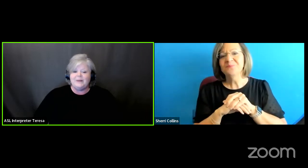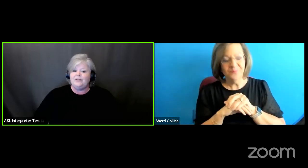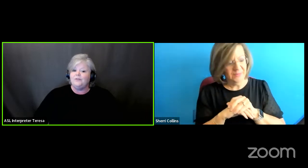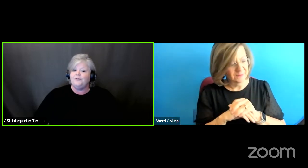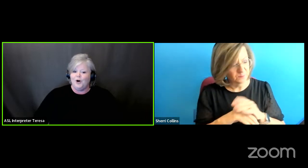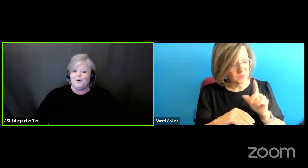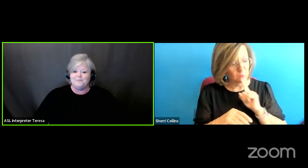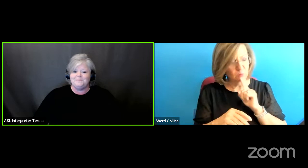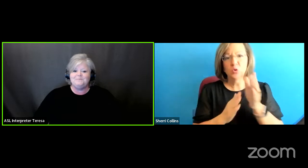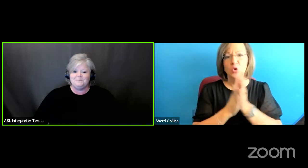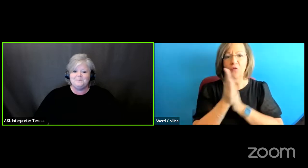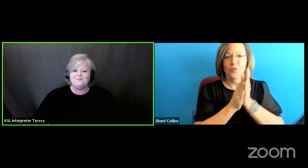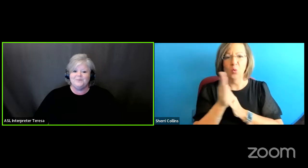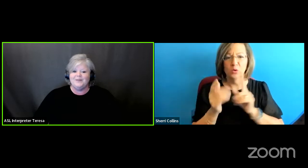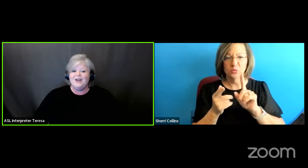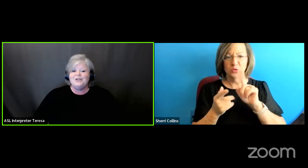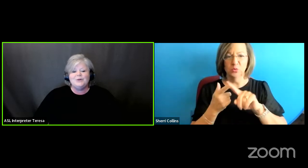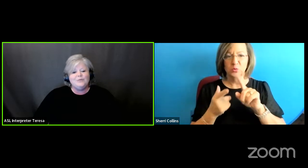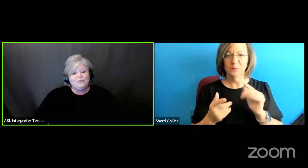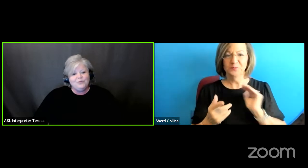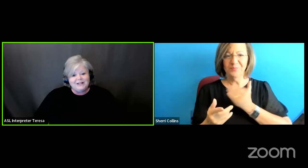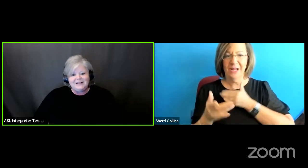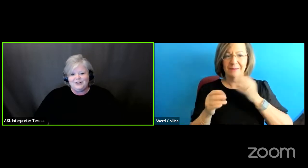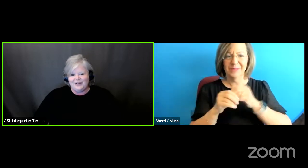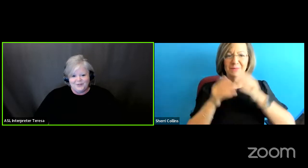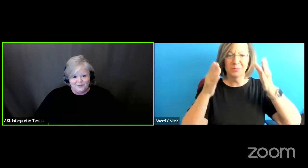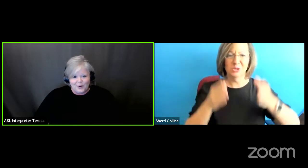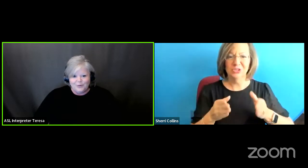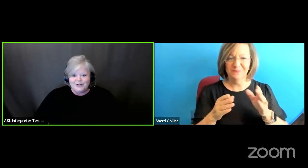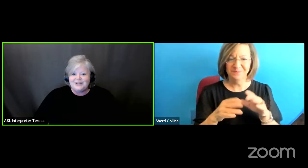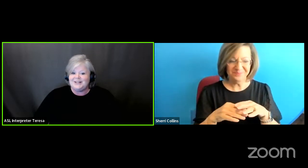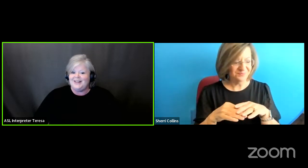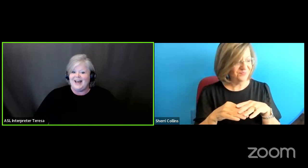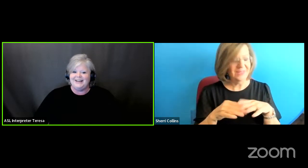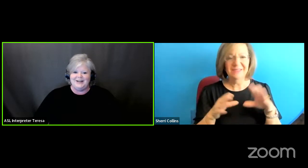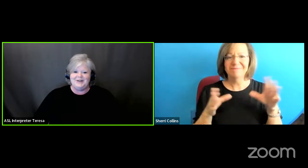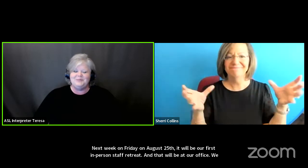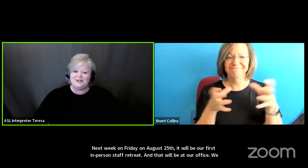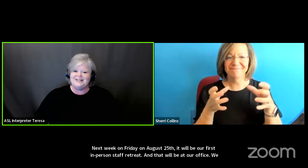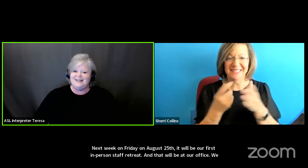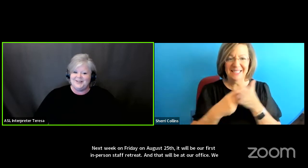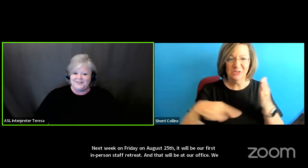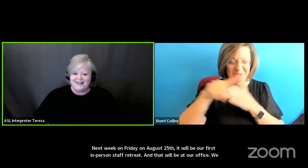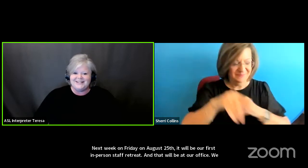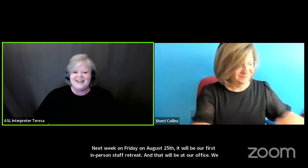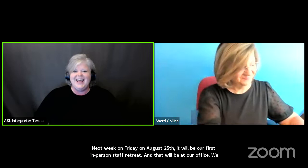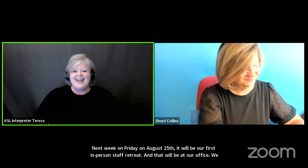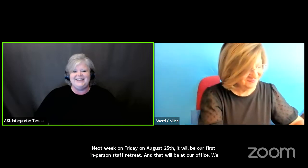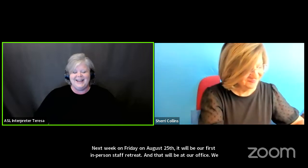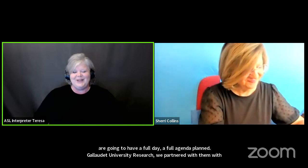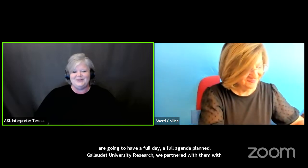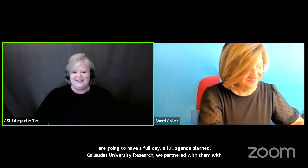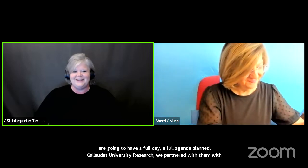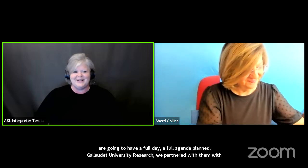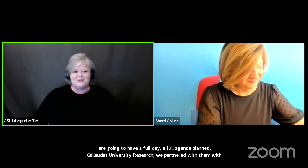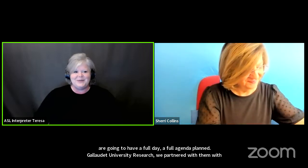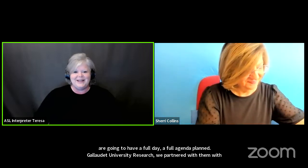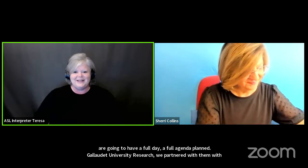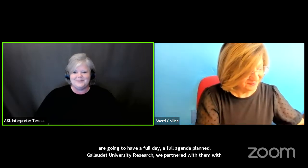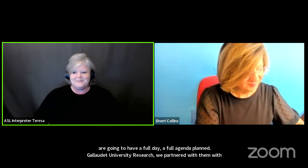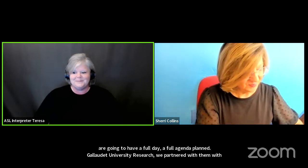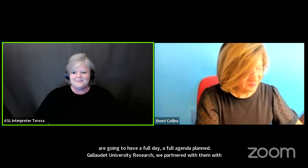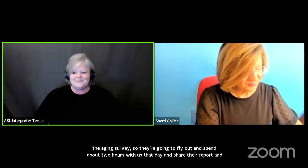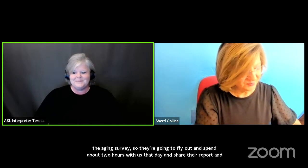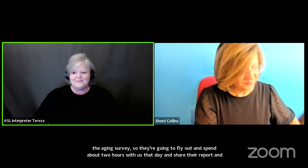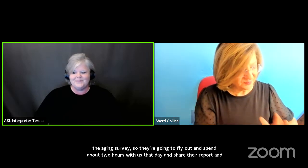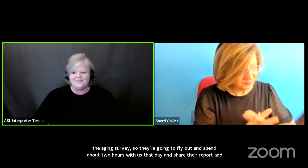focus group in the fall. So I'm really looking forward to that in-person event and gathering next